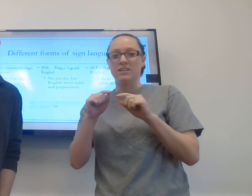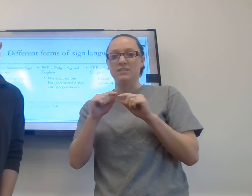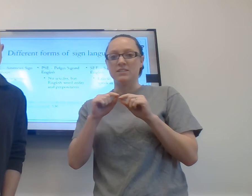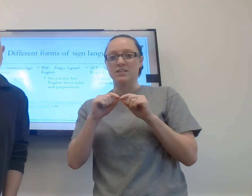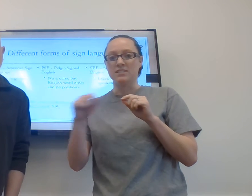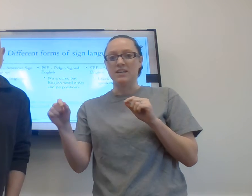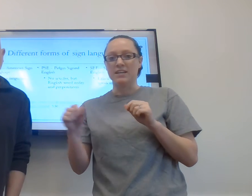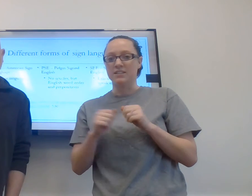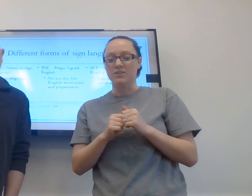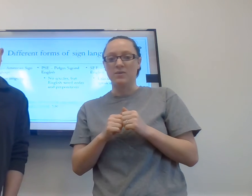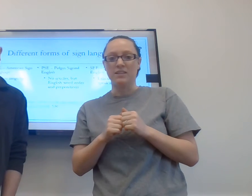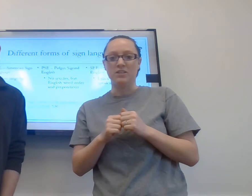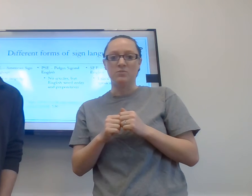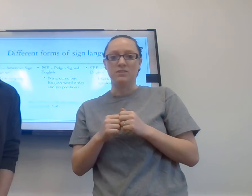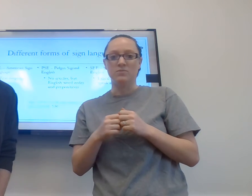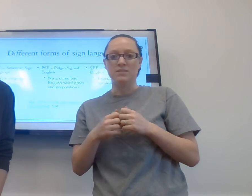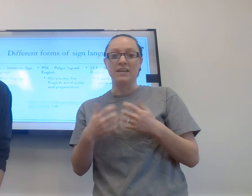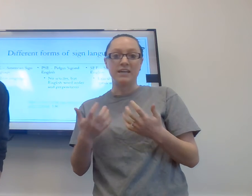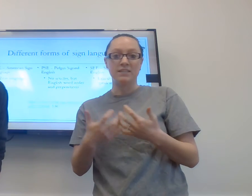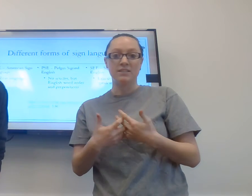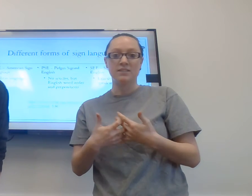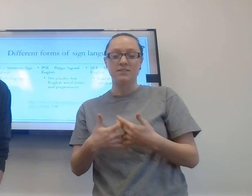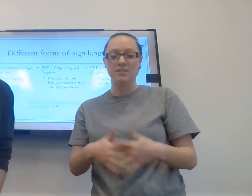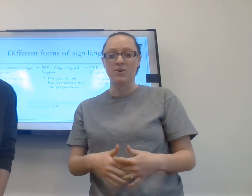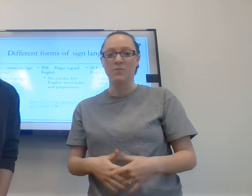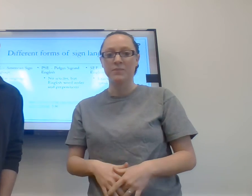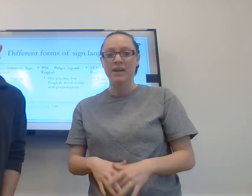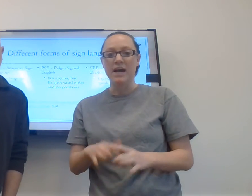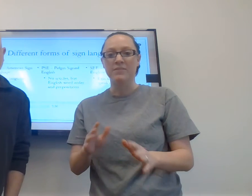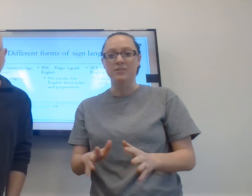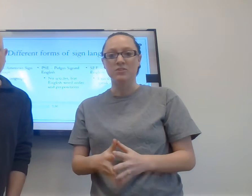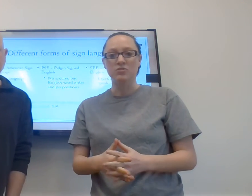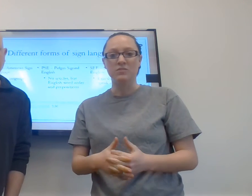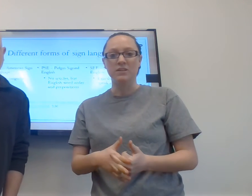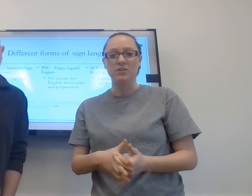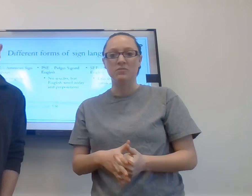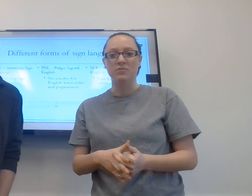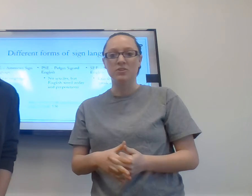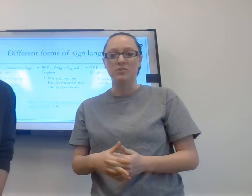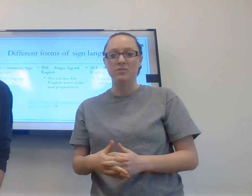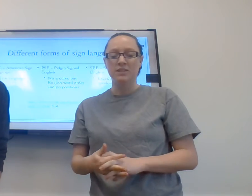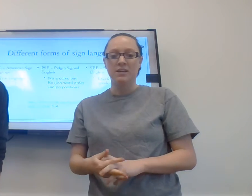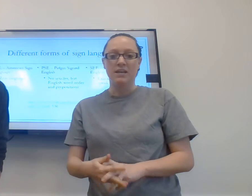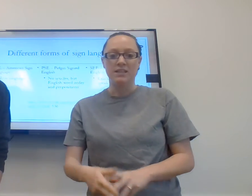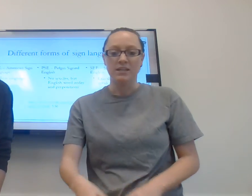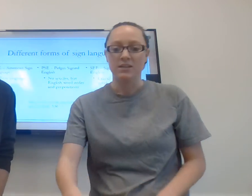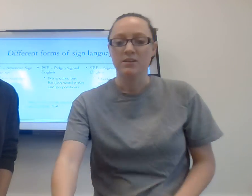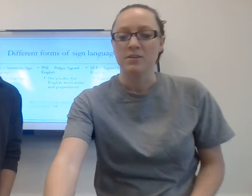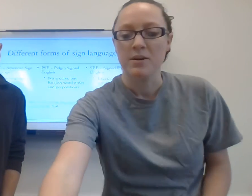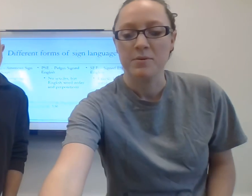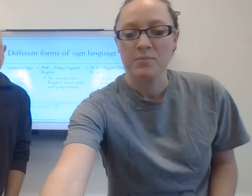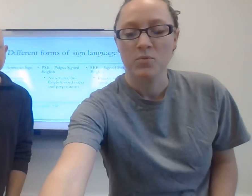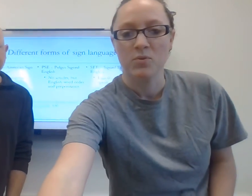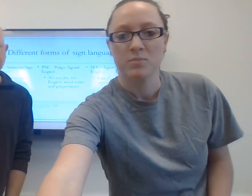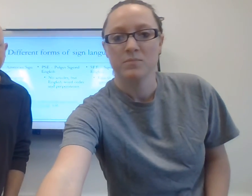is exactly the way that you would say it. So I have a little short video for you, and then we'll show